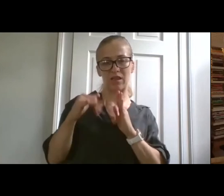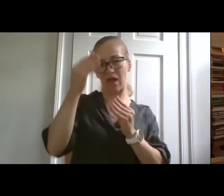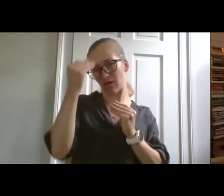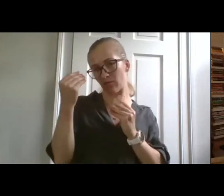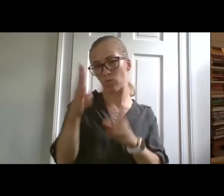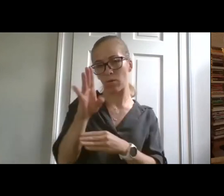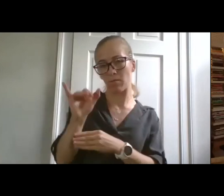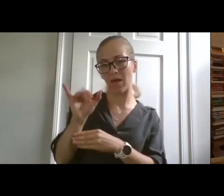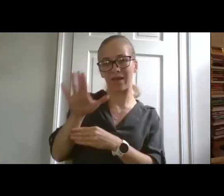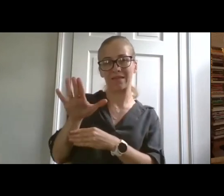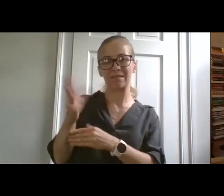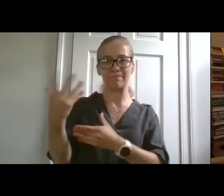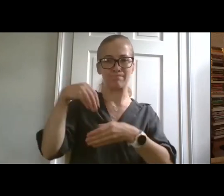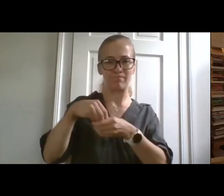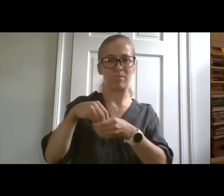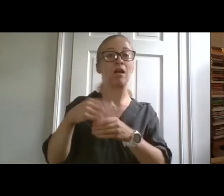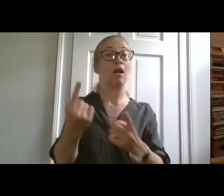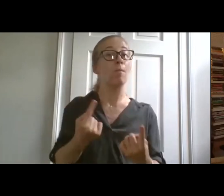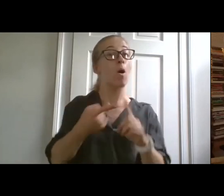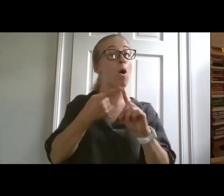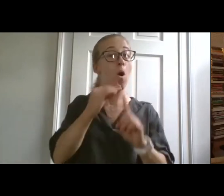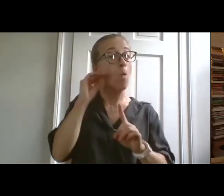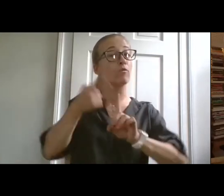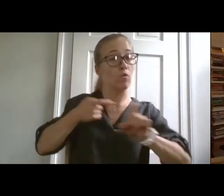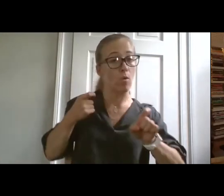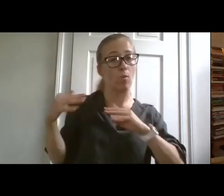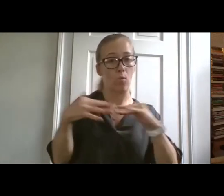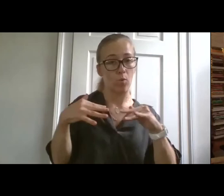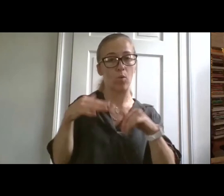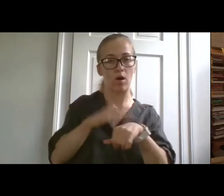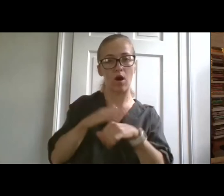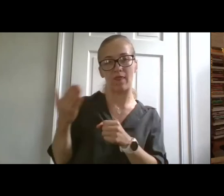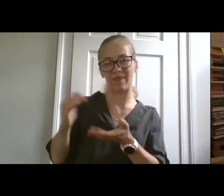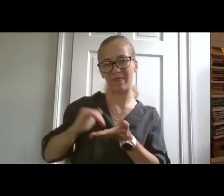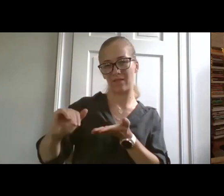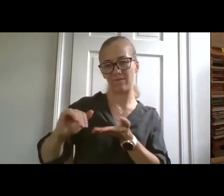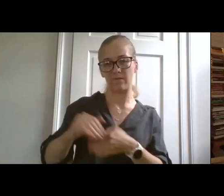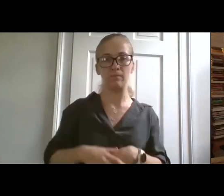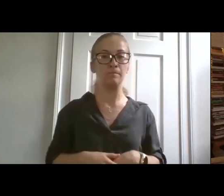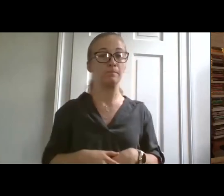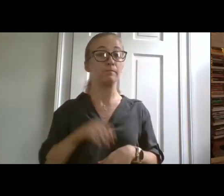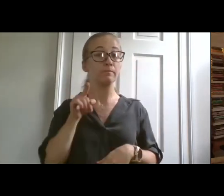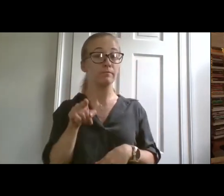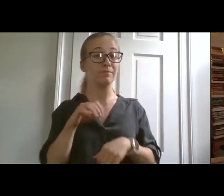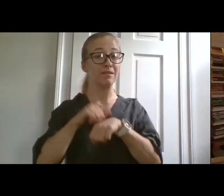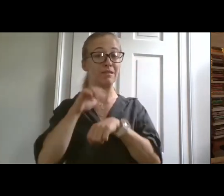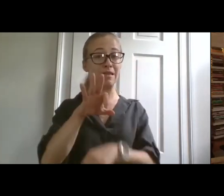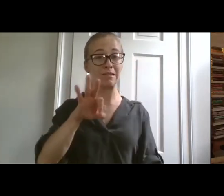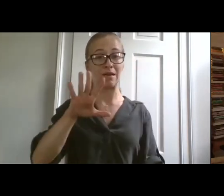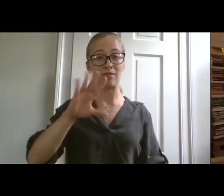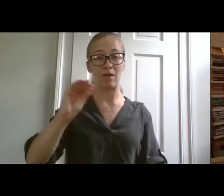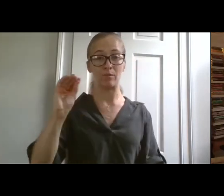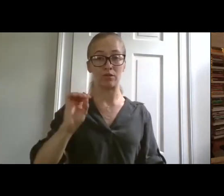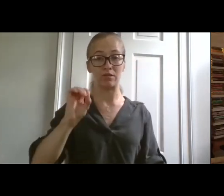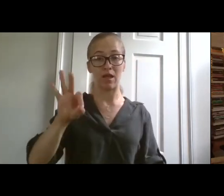his coming home from war on leave. He says he sends 95% of